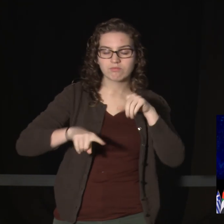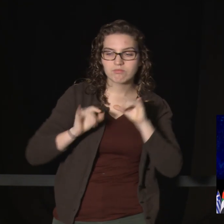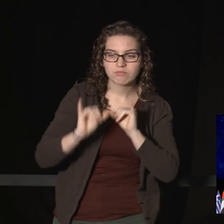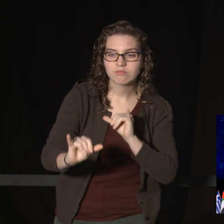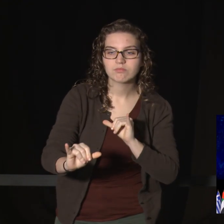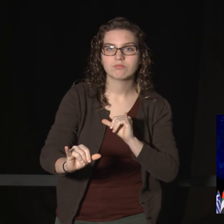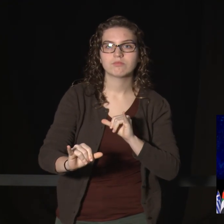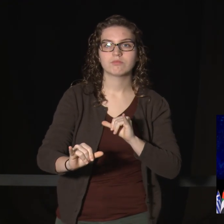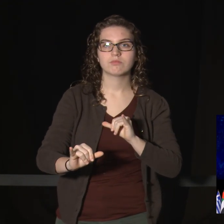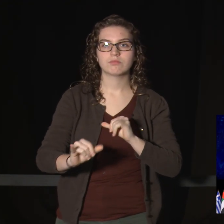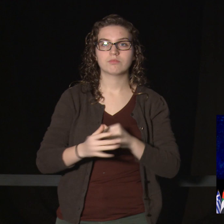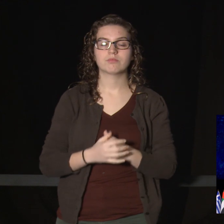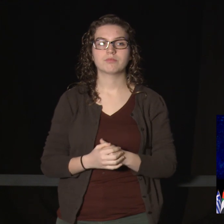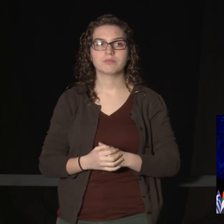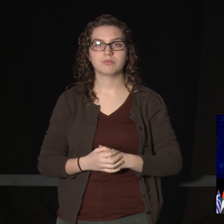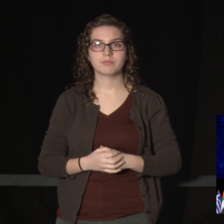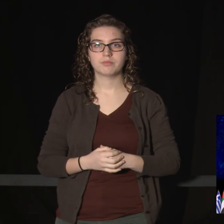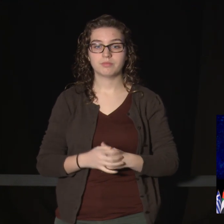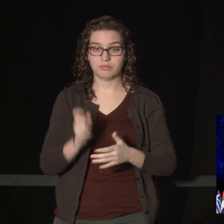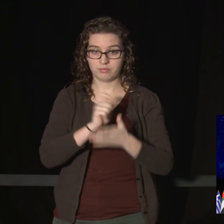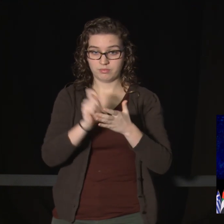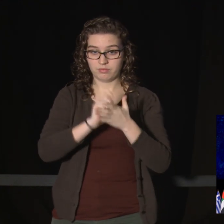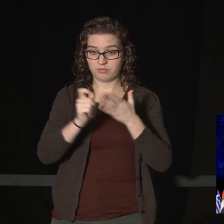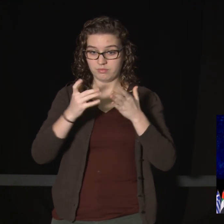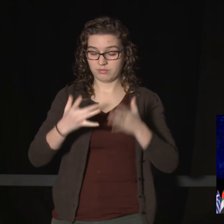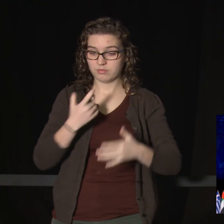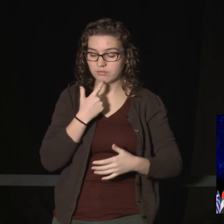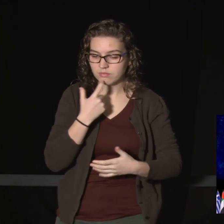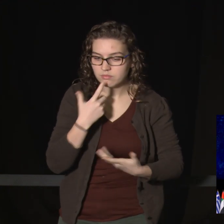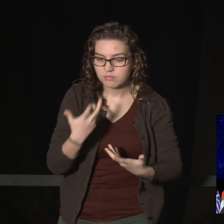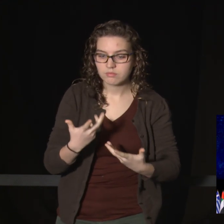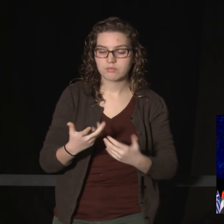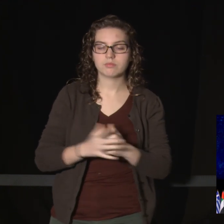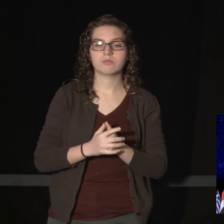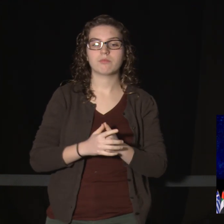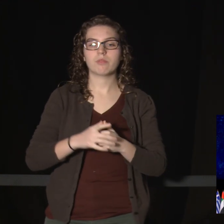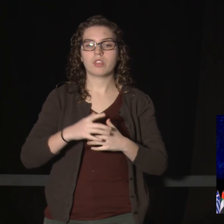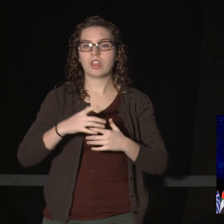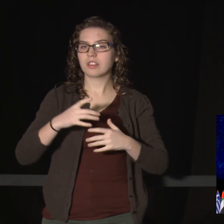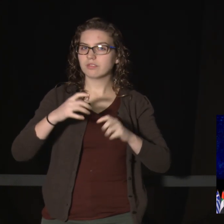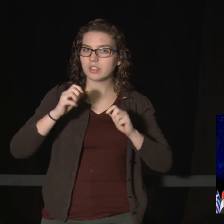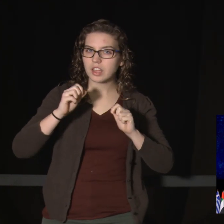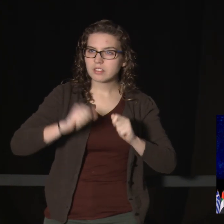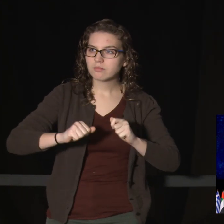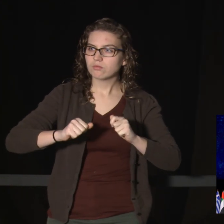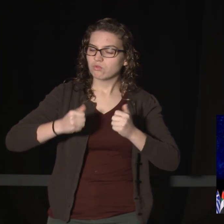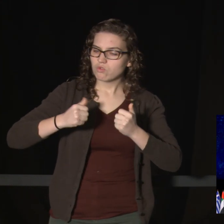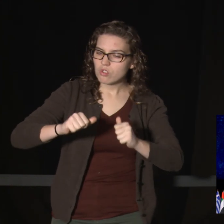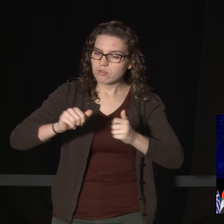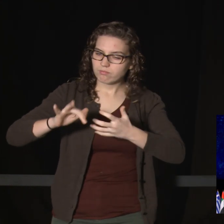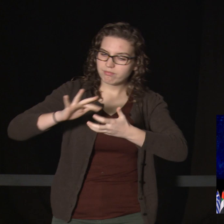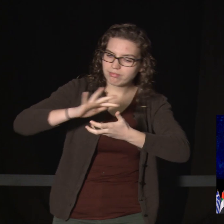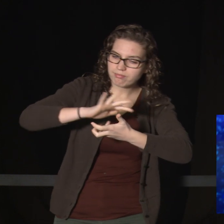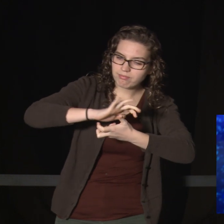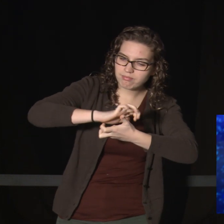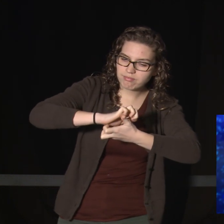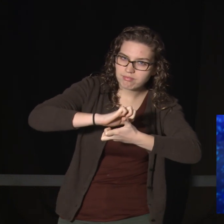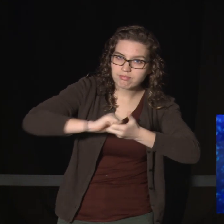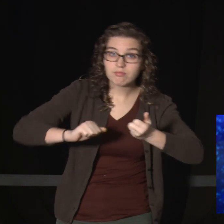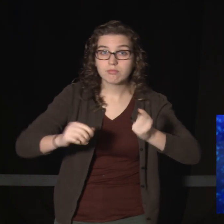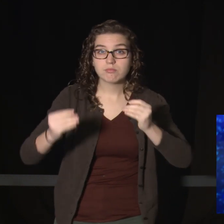That's Tertullian. Hey, you can grind us to dust, but the more you do it, the more we will grow.